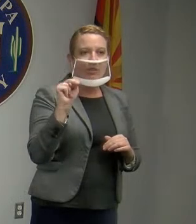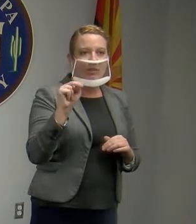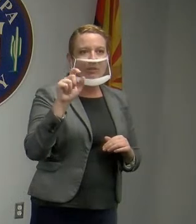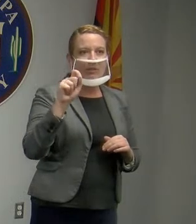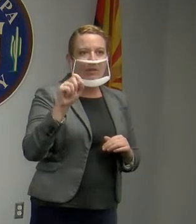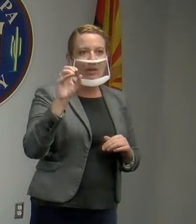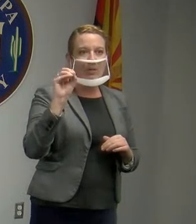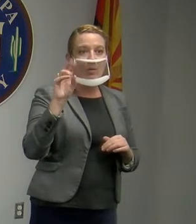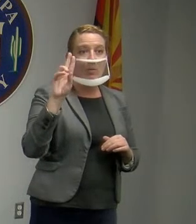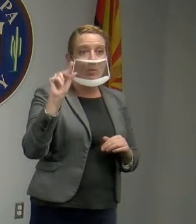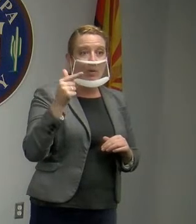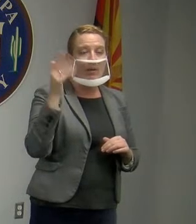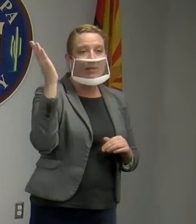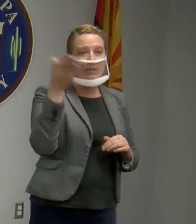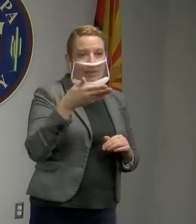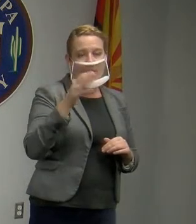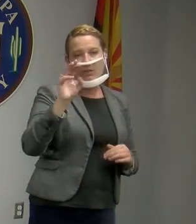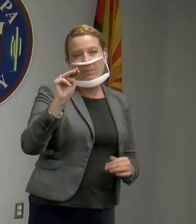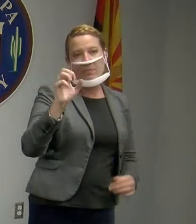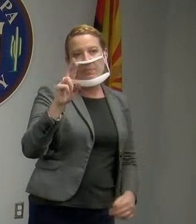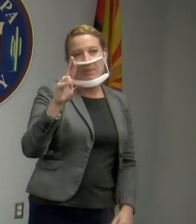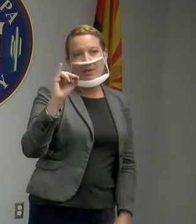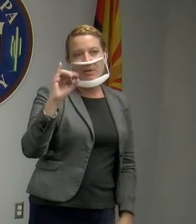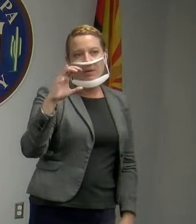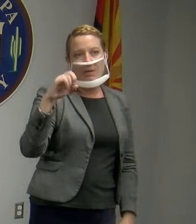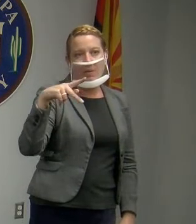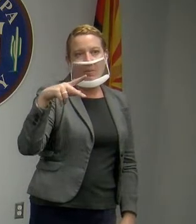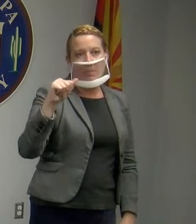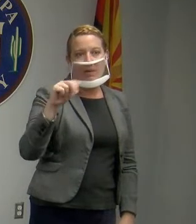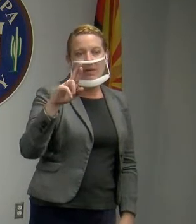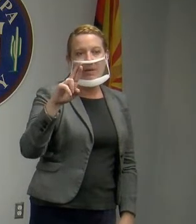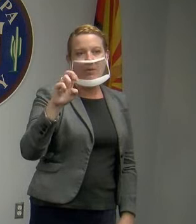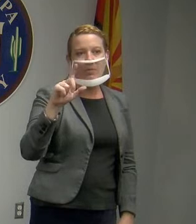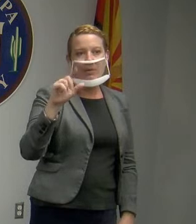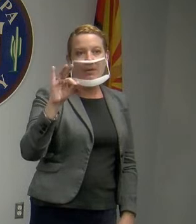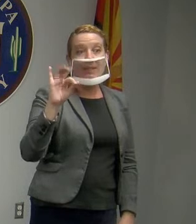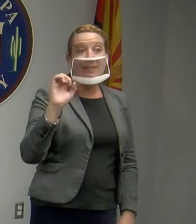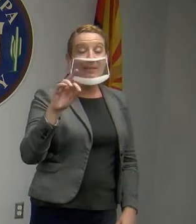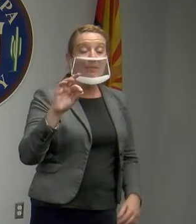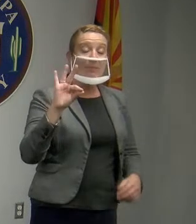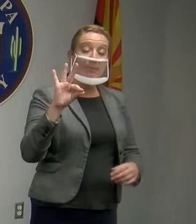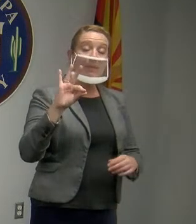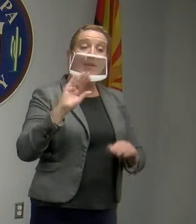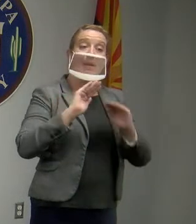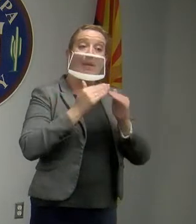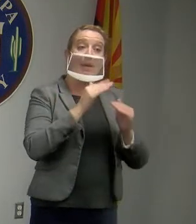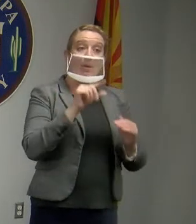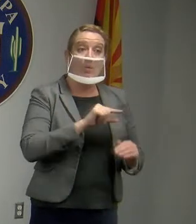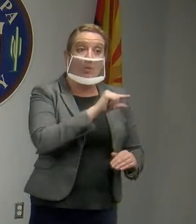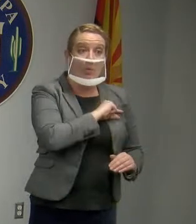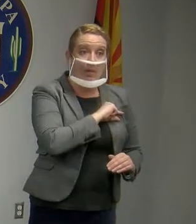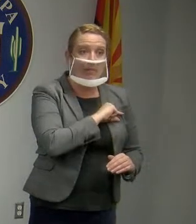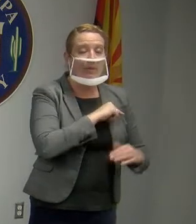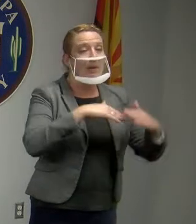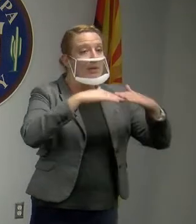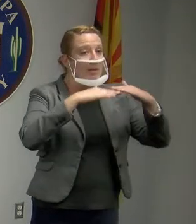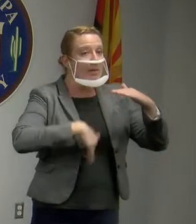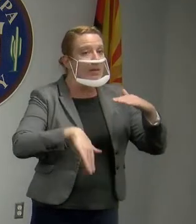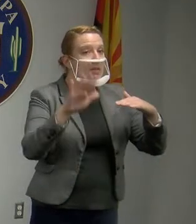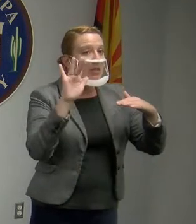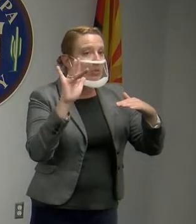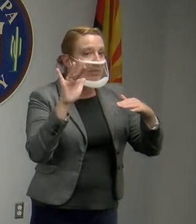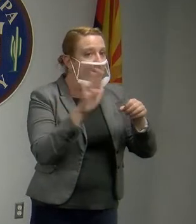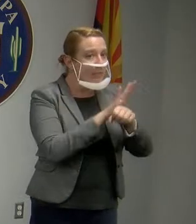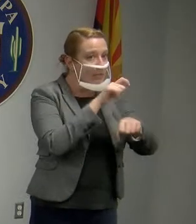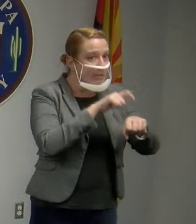azfoundation.org/Maricopa Relief. And to qualify for this, a small business or a nonprofit has to have 25 or fewer full-time